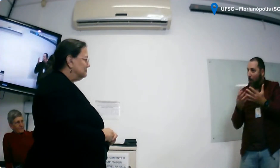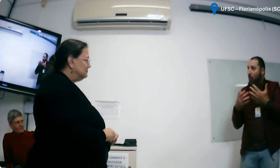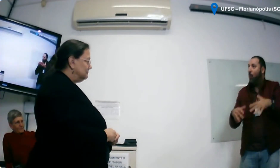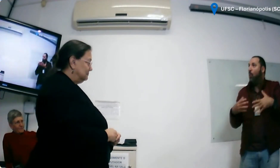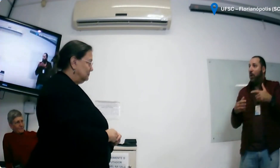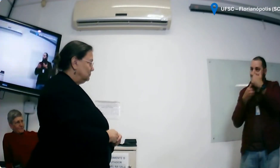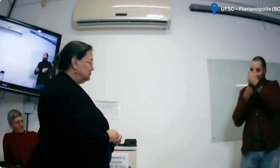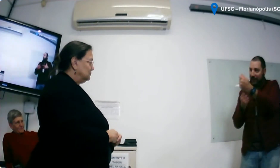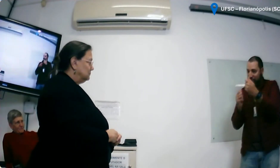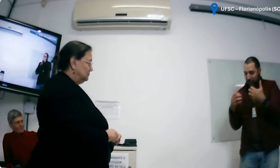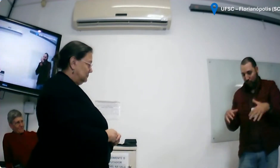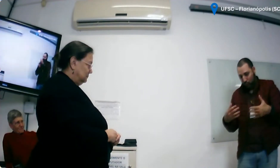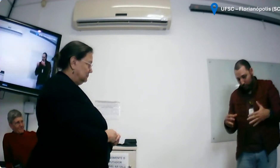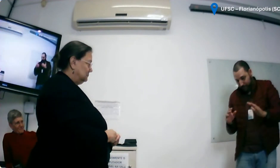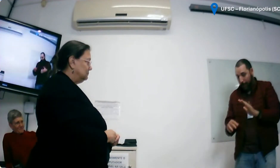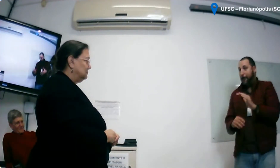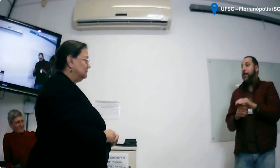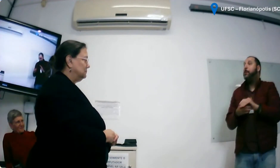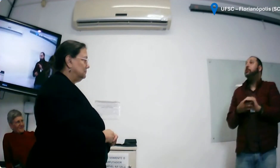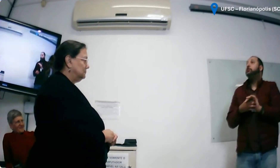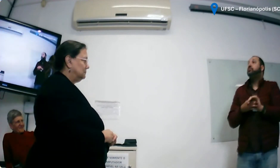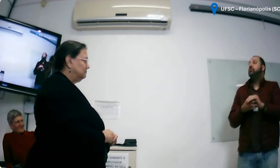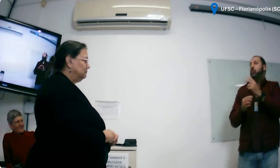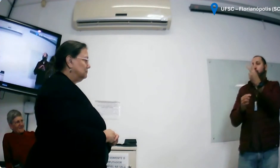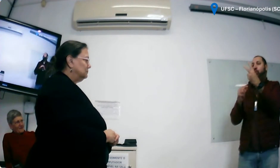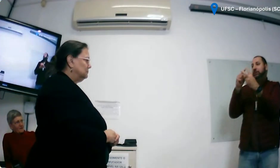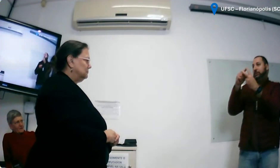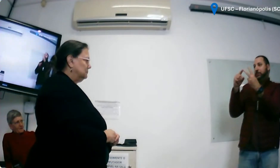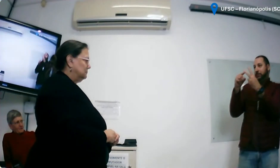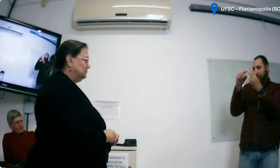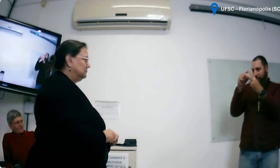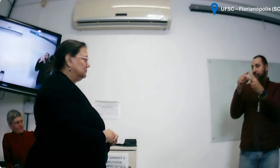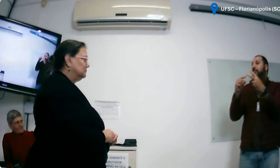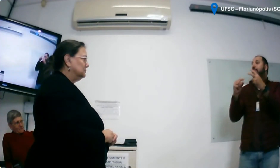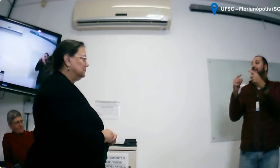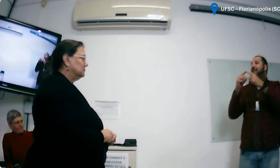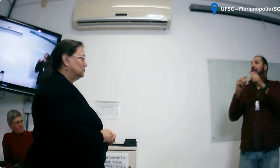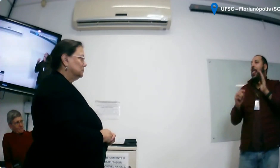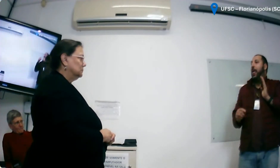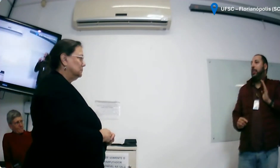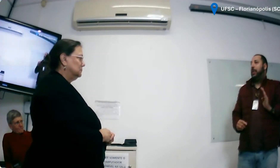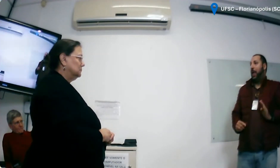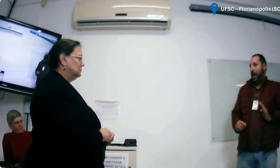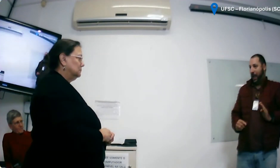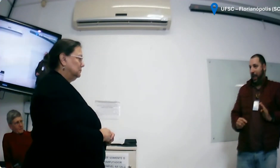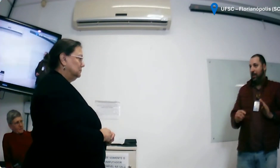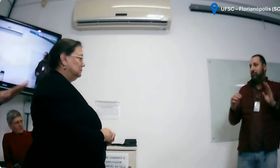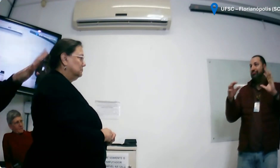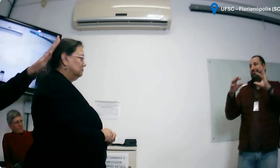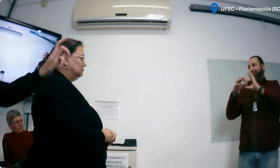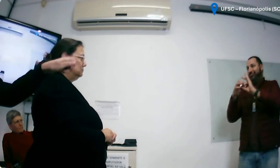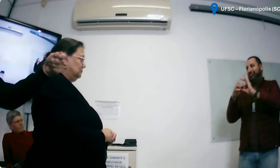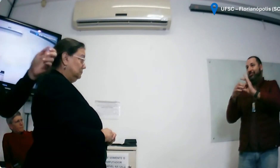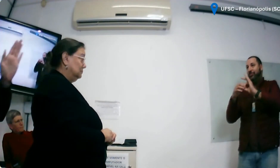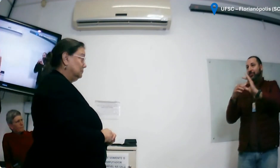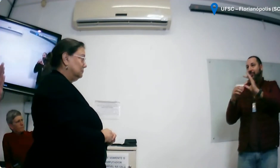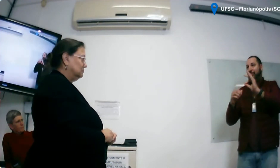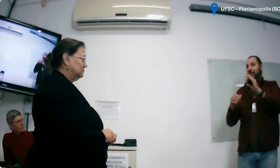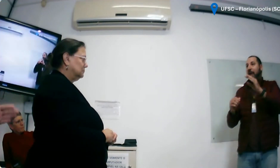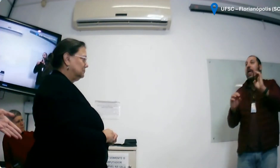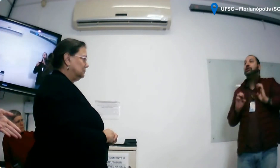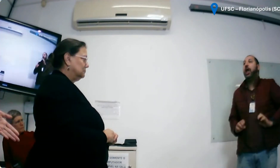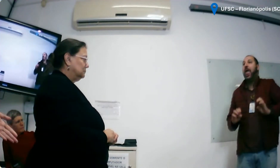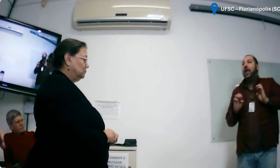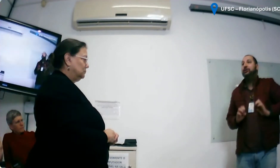nice to see that you're the first deaf philosopher with a PhD on it. So